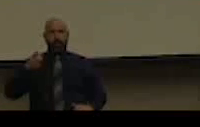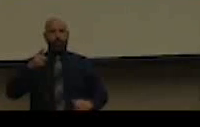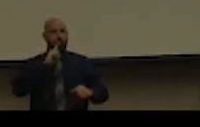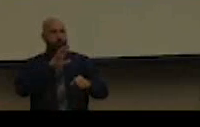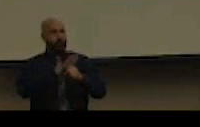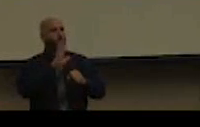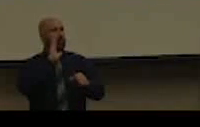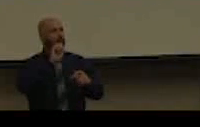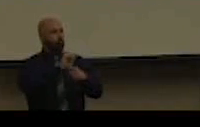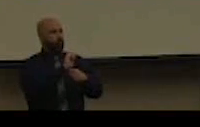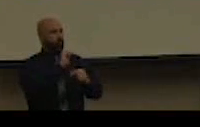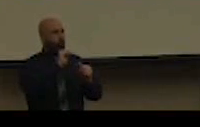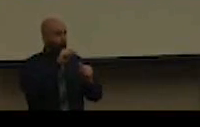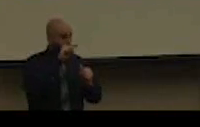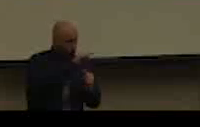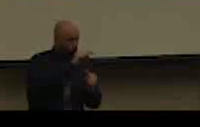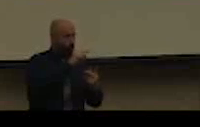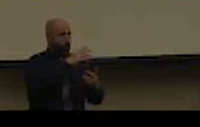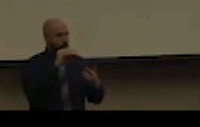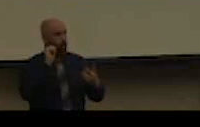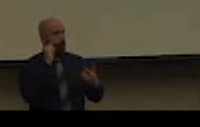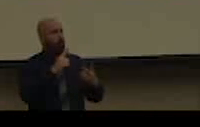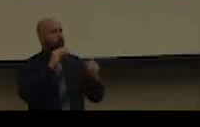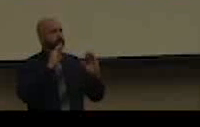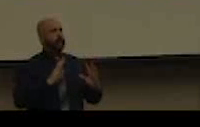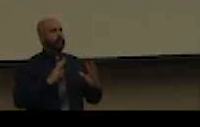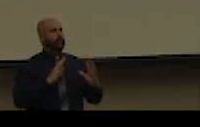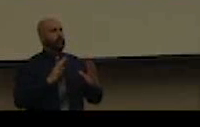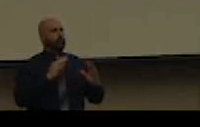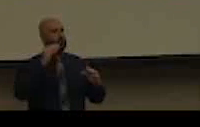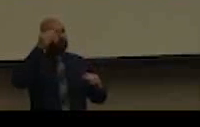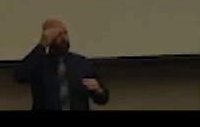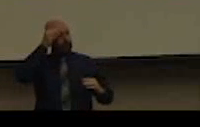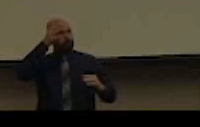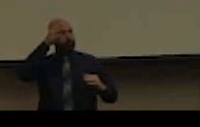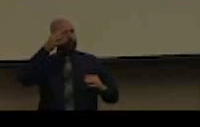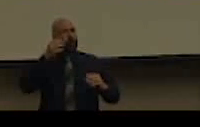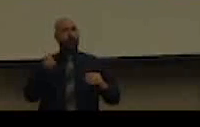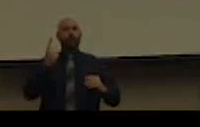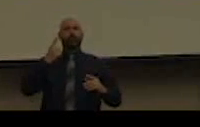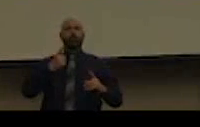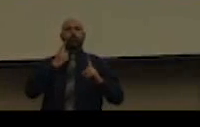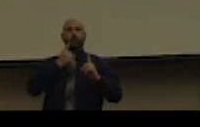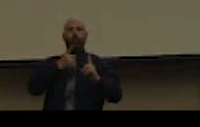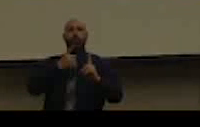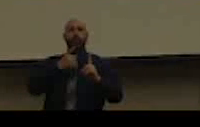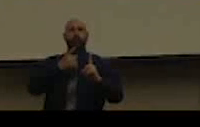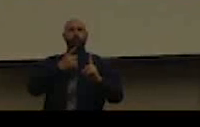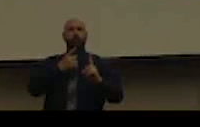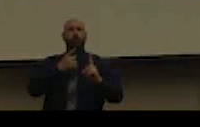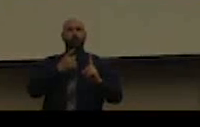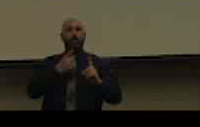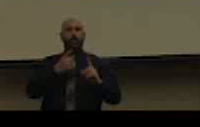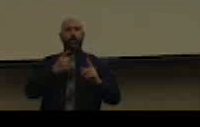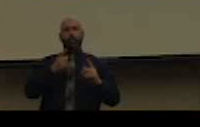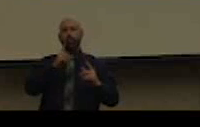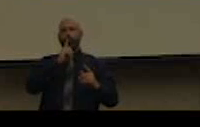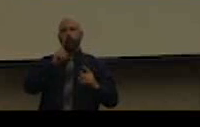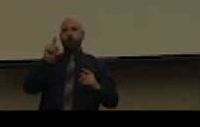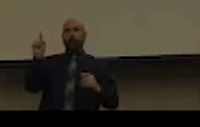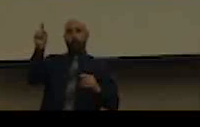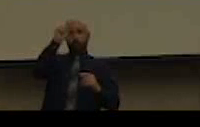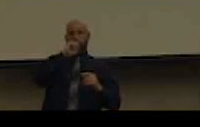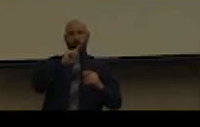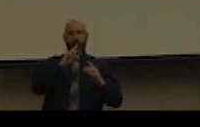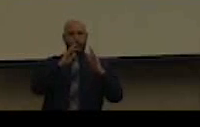teachers to get their familiarity up so they understand the target they're aiming for. It looked different place to place, but it was simple, it was methodical, it